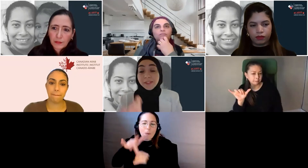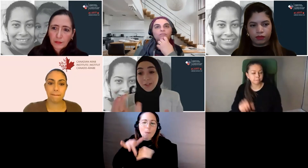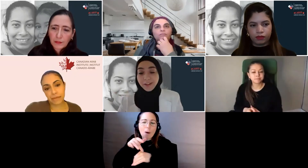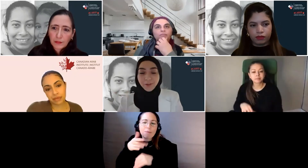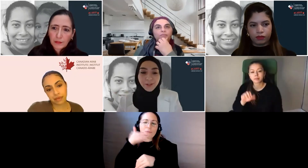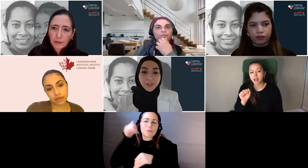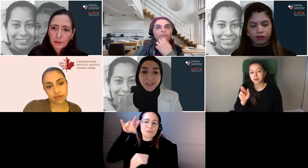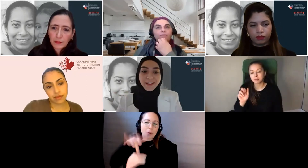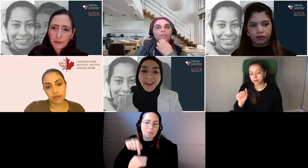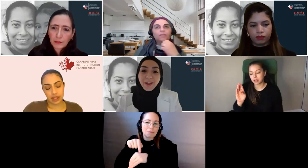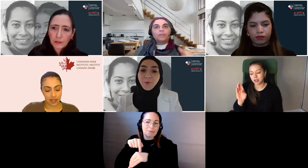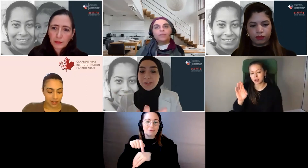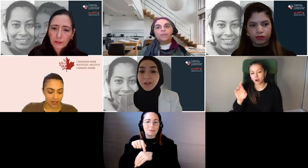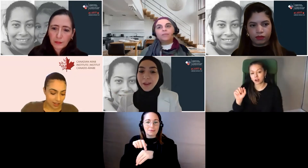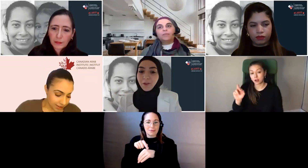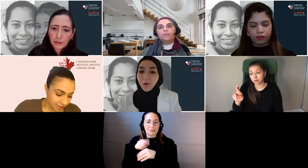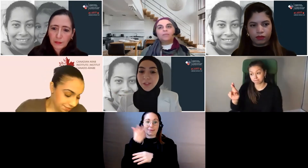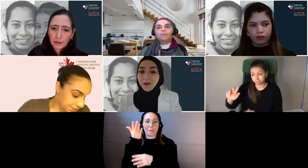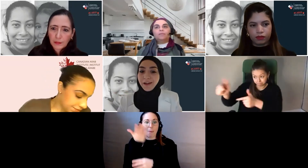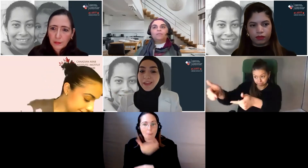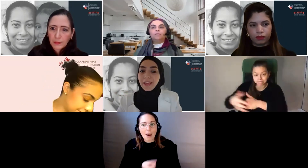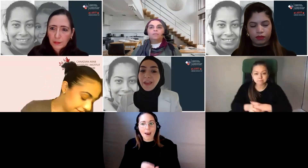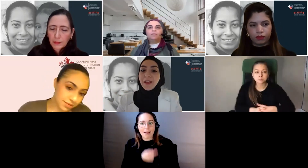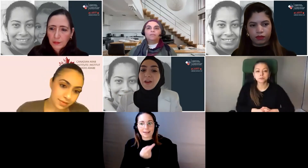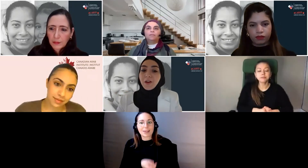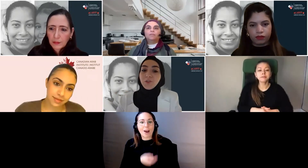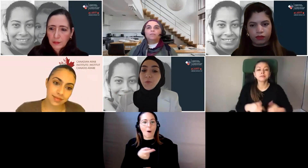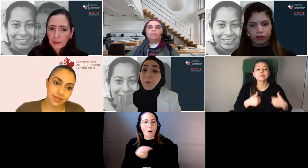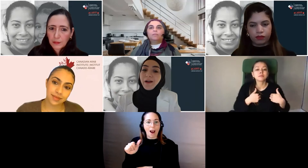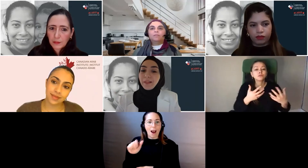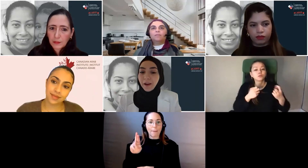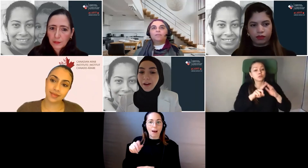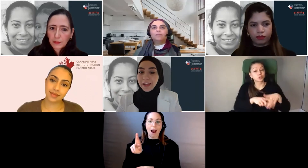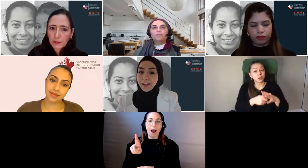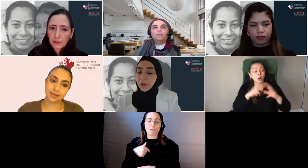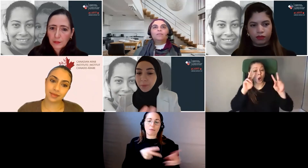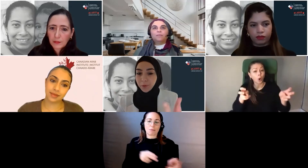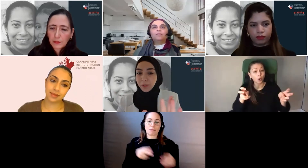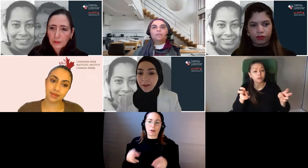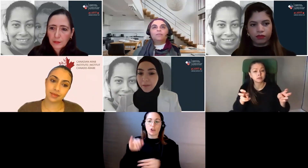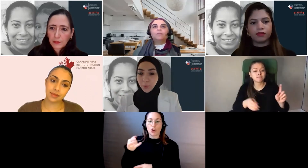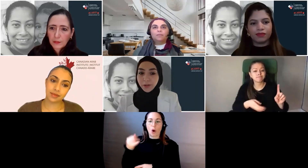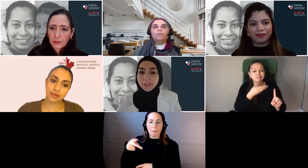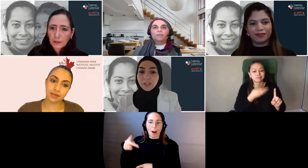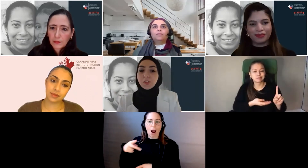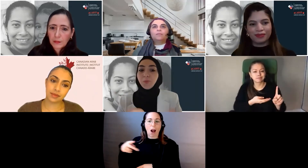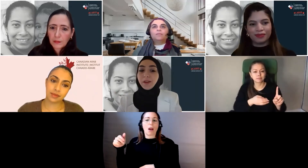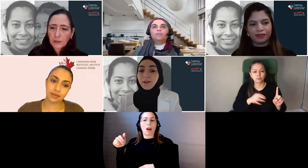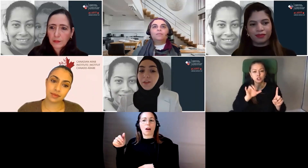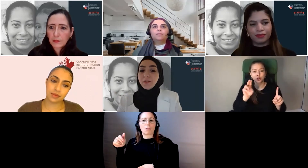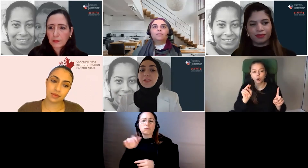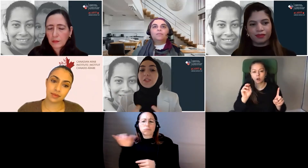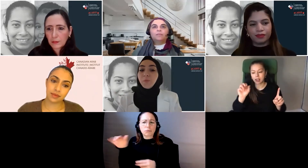This is a really great question. I want to start by a quote by Jhumpa Lahiri in her book, In Other Words: to